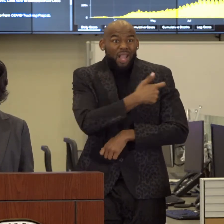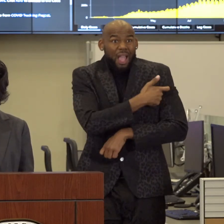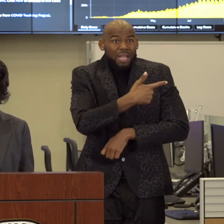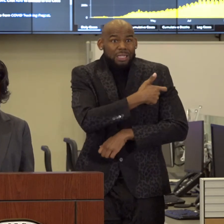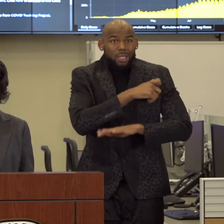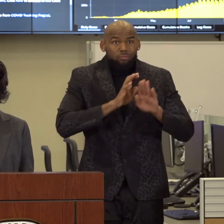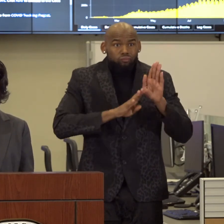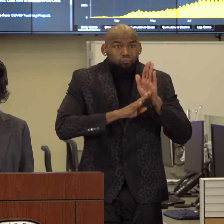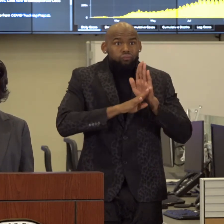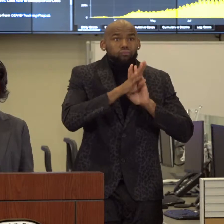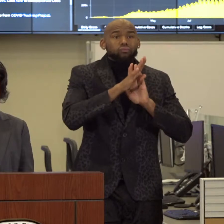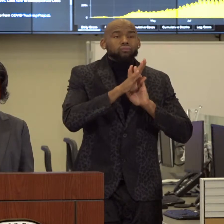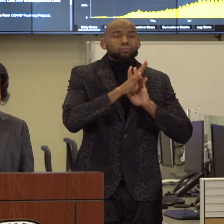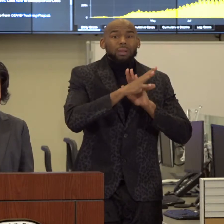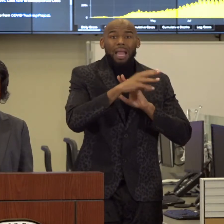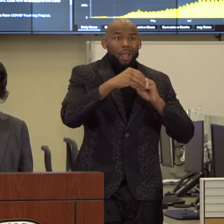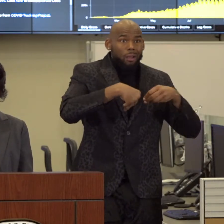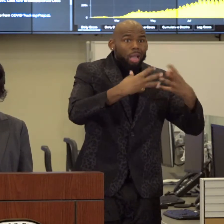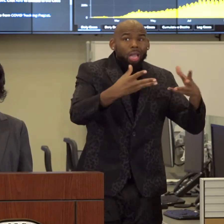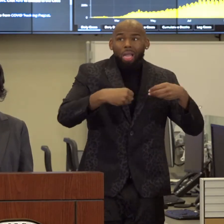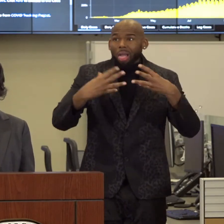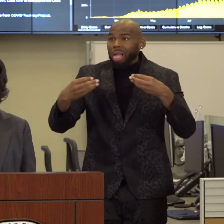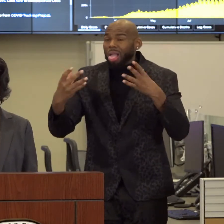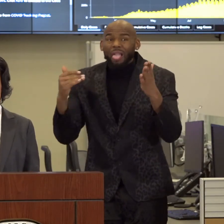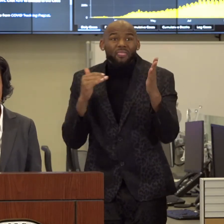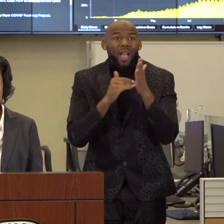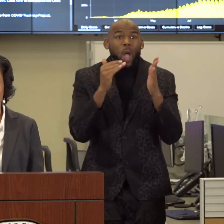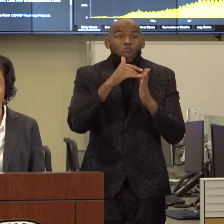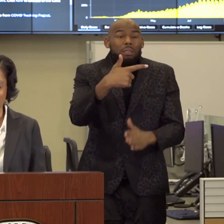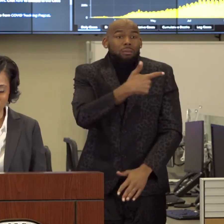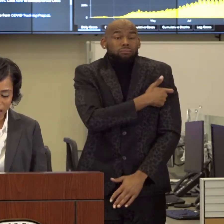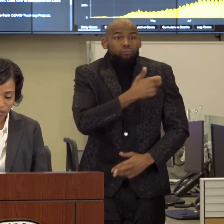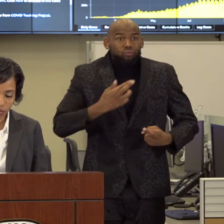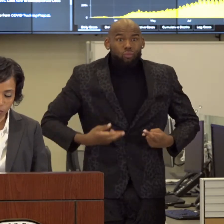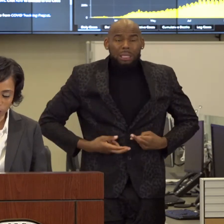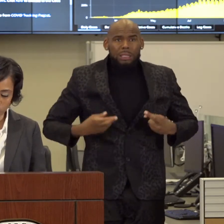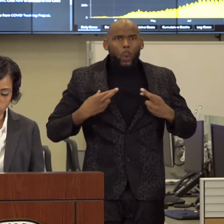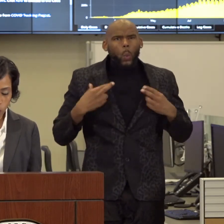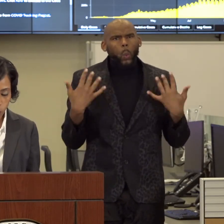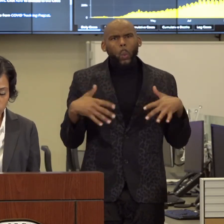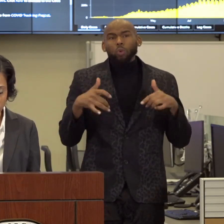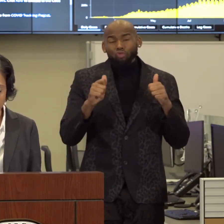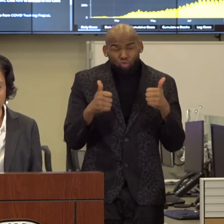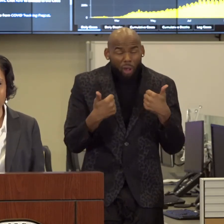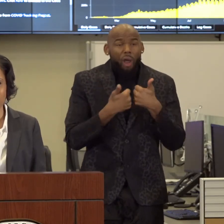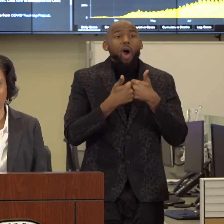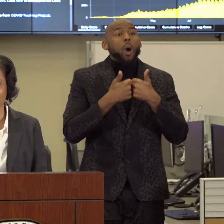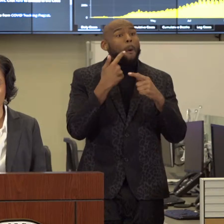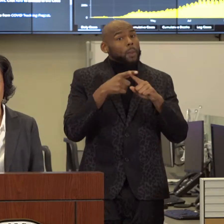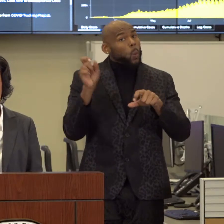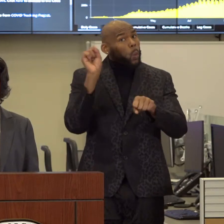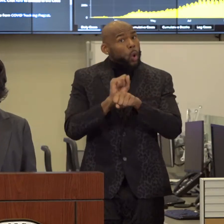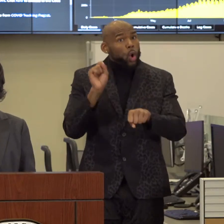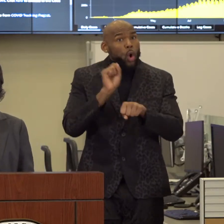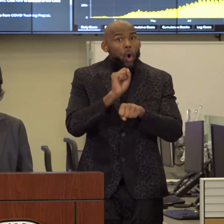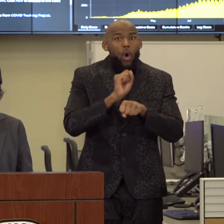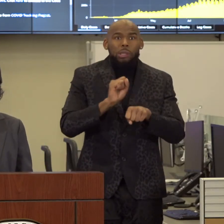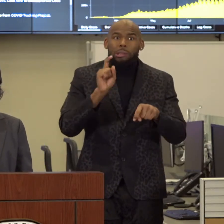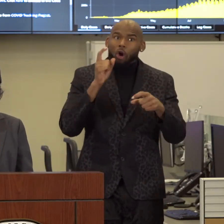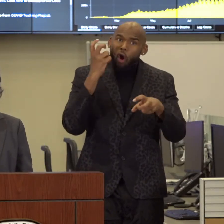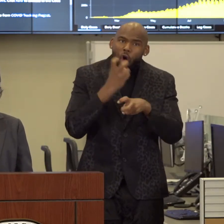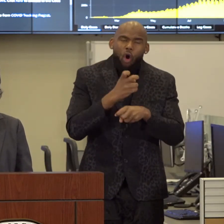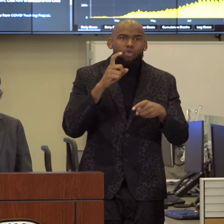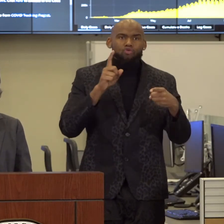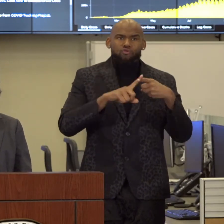task of administering them to thousands of residents has really been a challenge for us, but we're working to get the vaccines in those